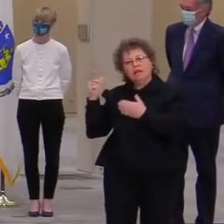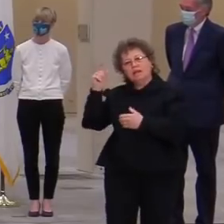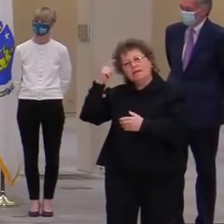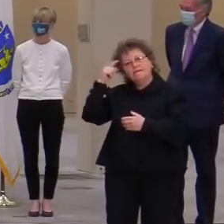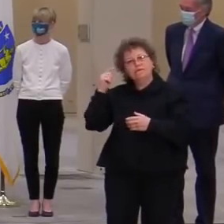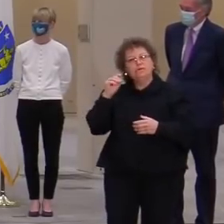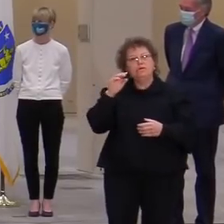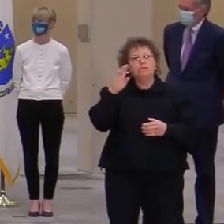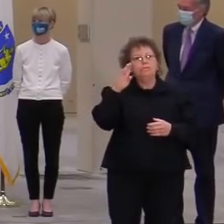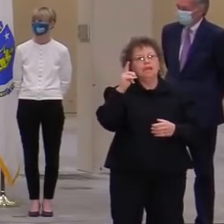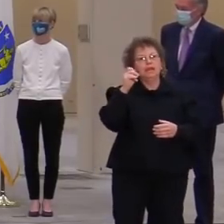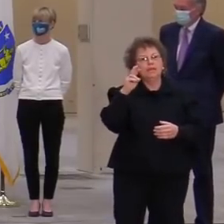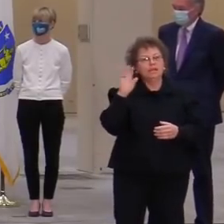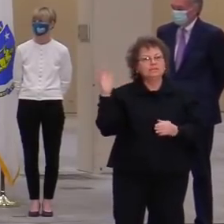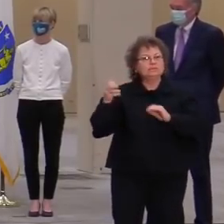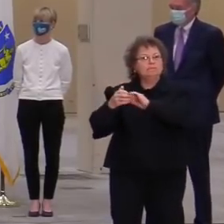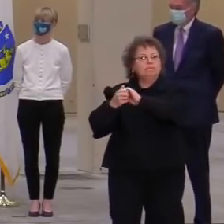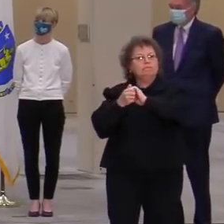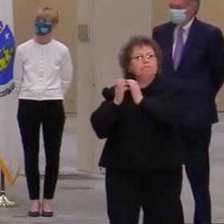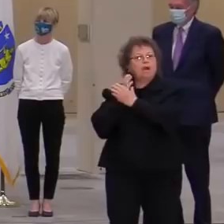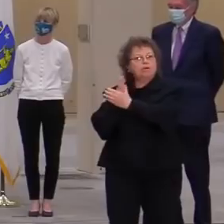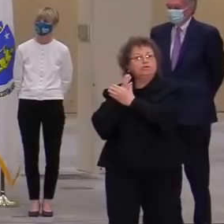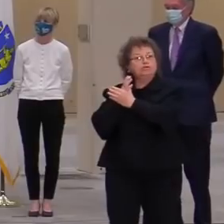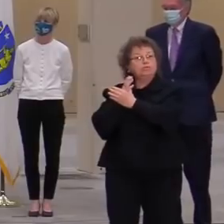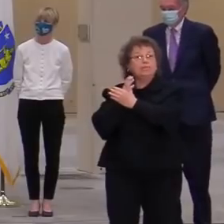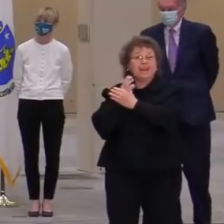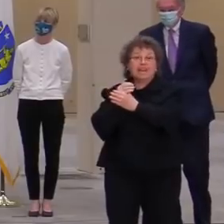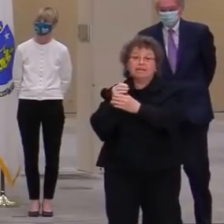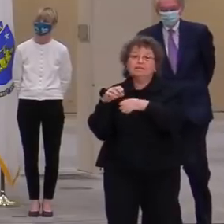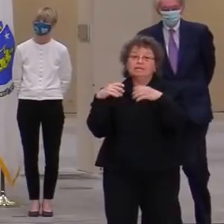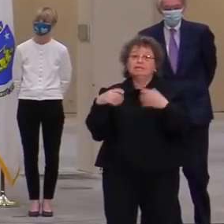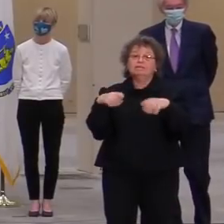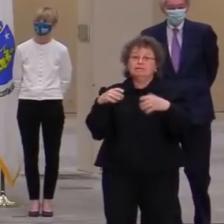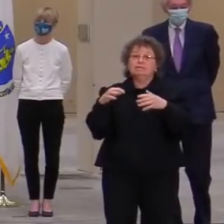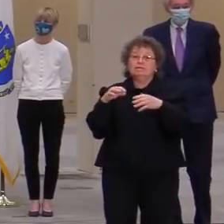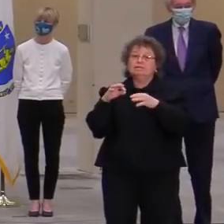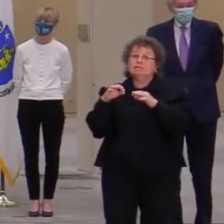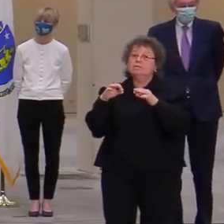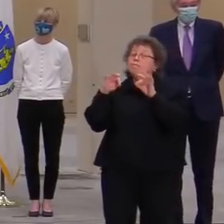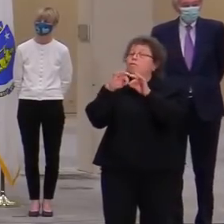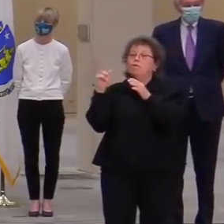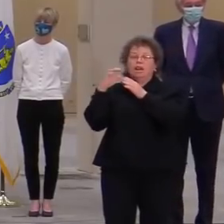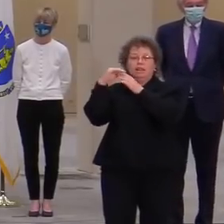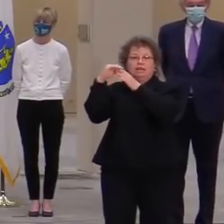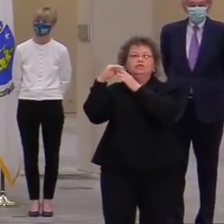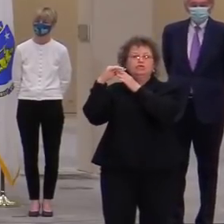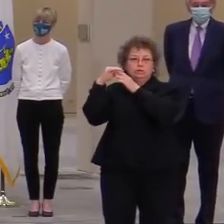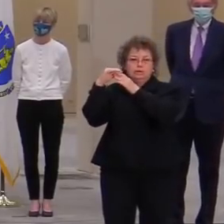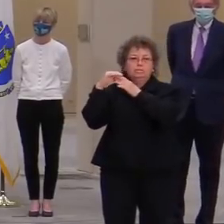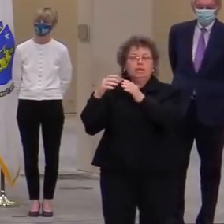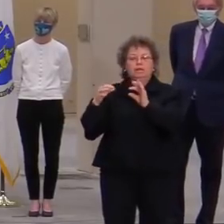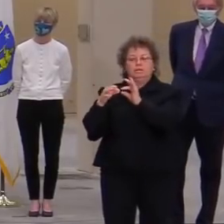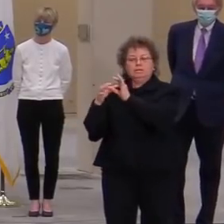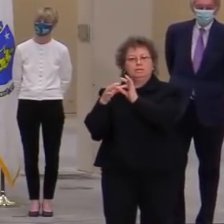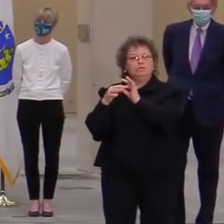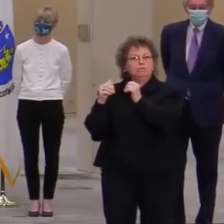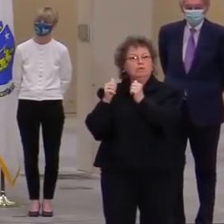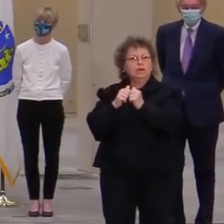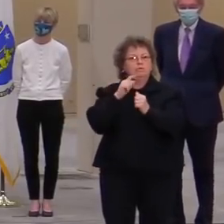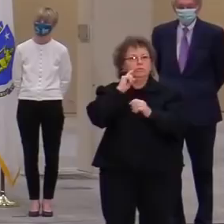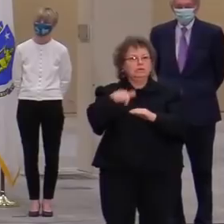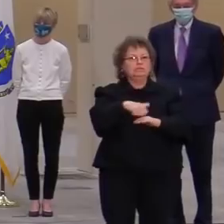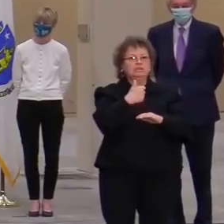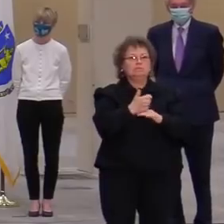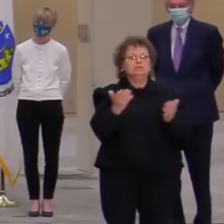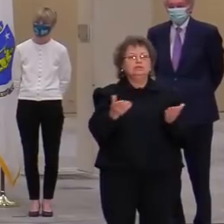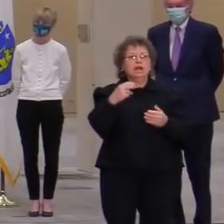his partnership, but more importantly, leadership in collaborating together to establish this center here. Also,